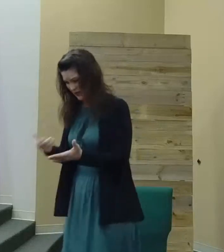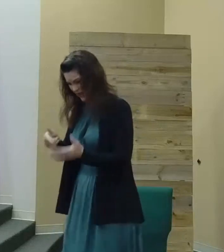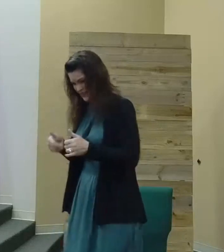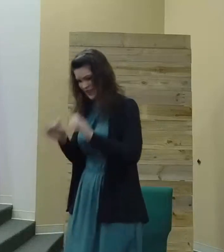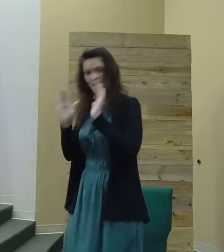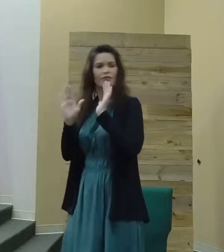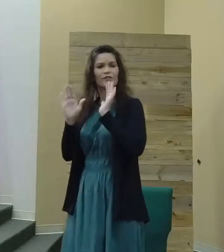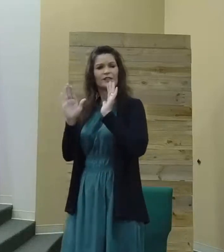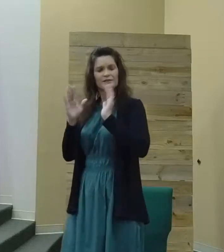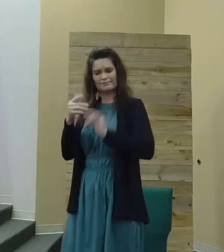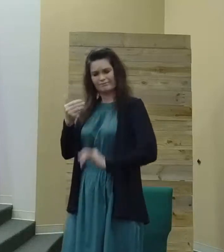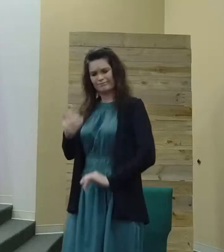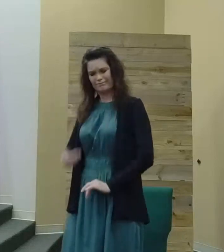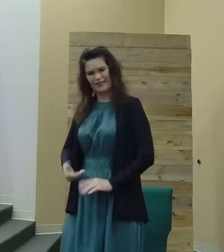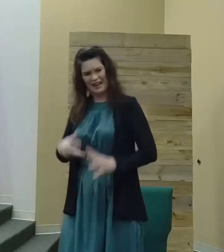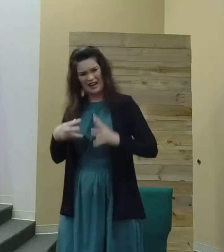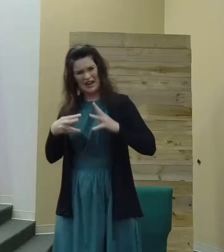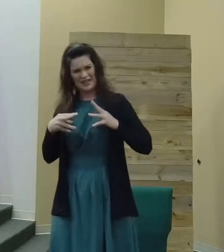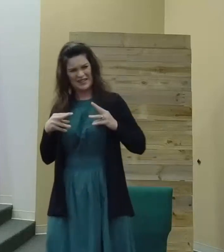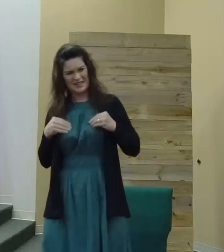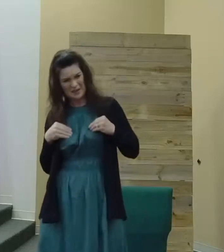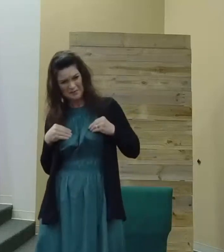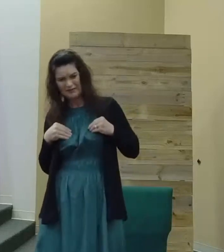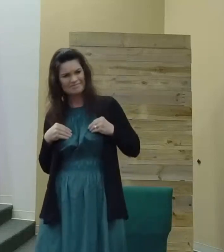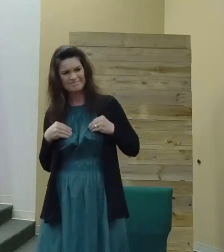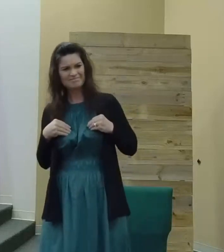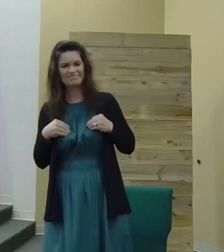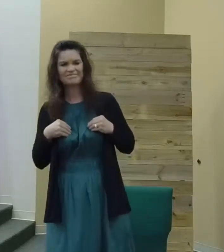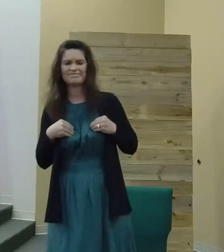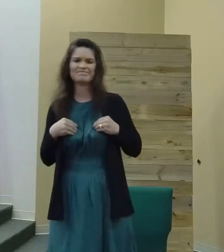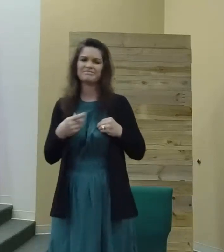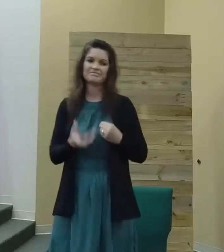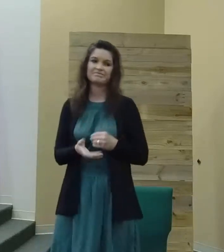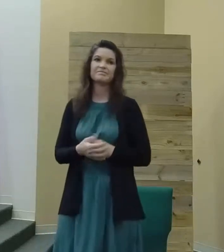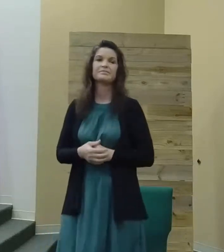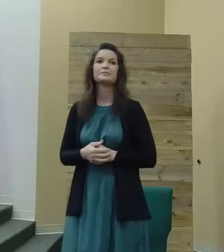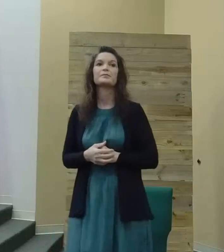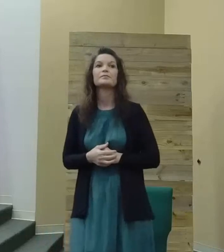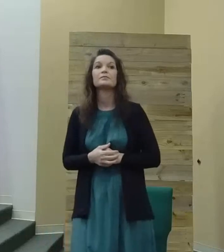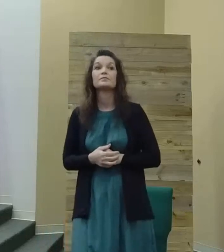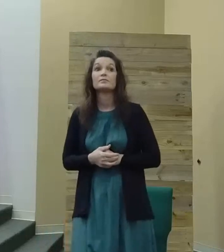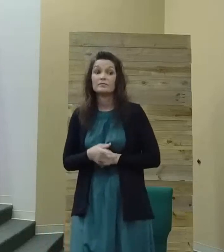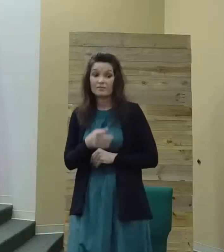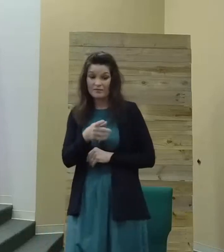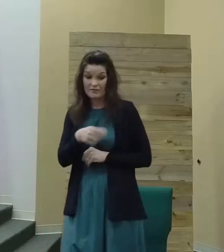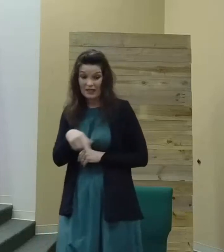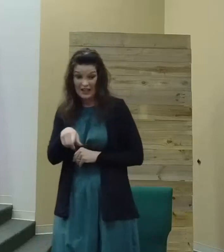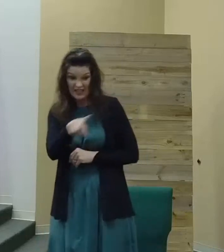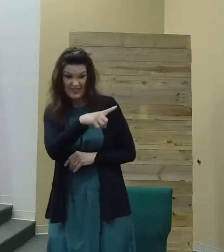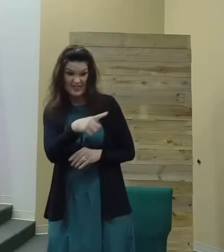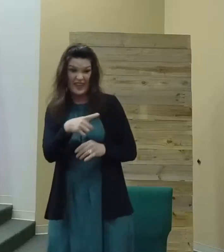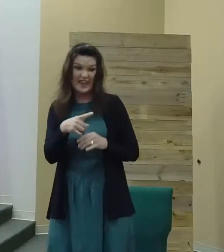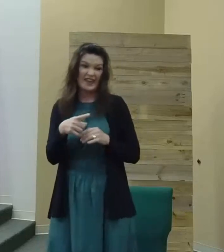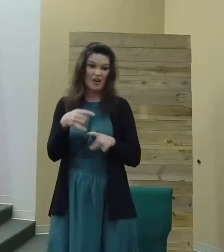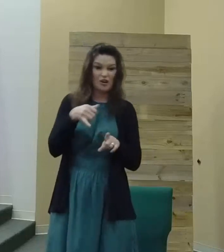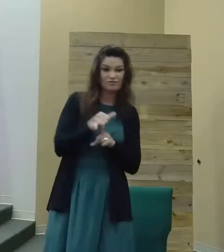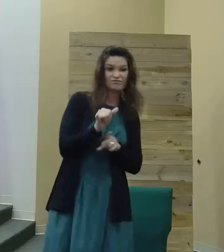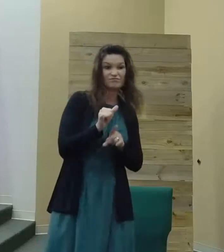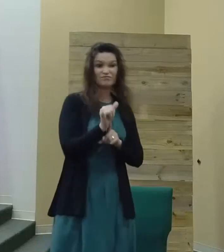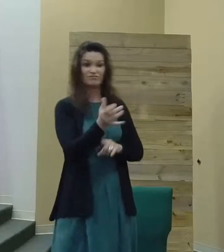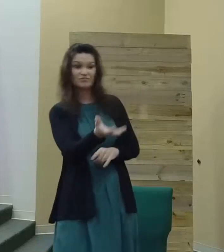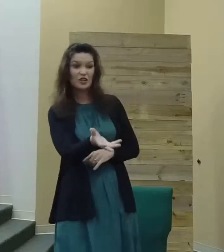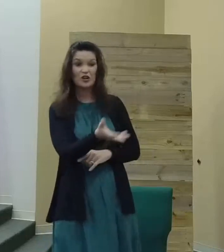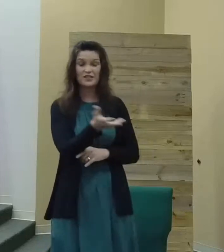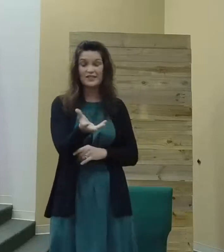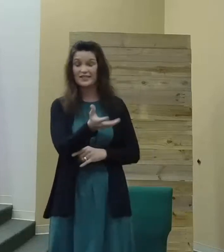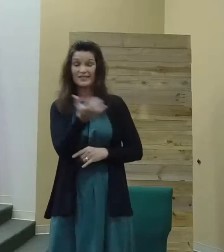bring this as an offering. Am I to accept that from your hands, asks the Lord? The deceiver is cursed who